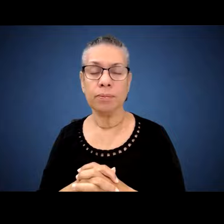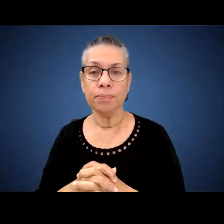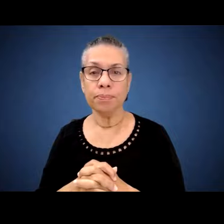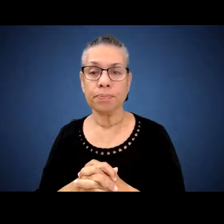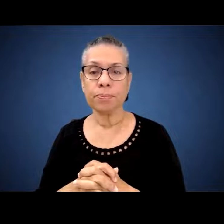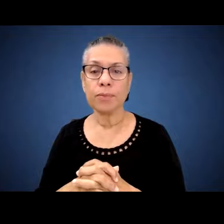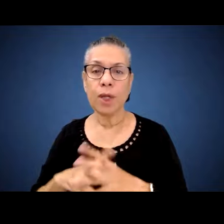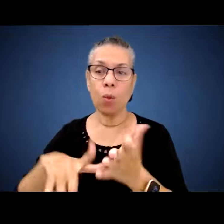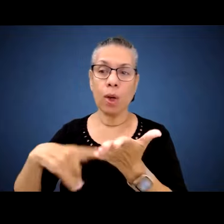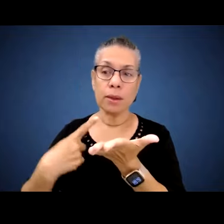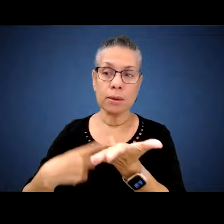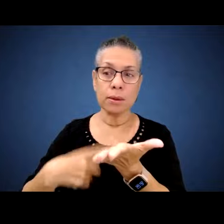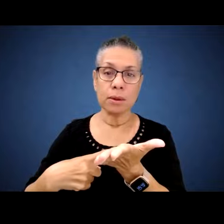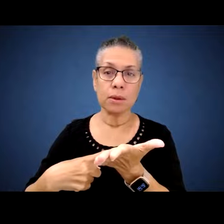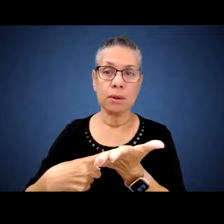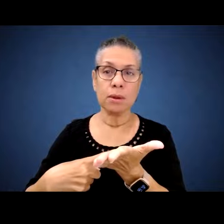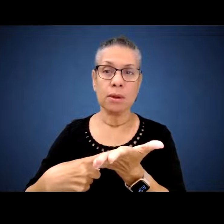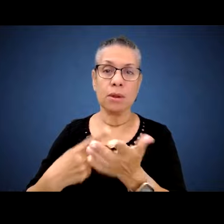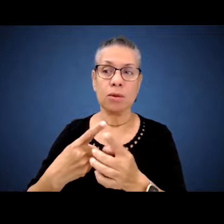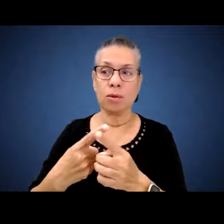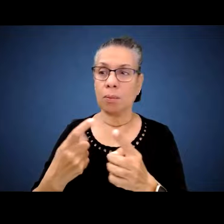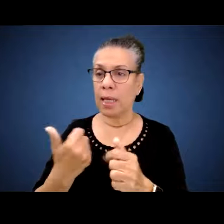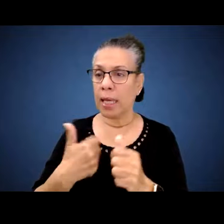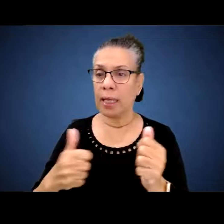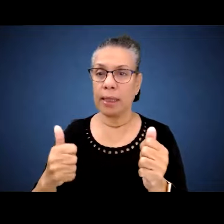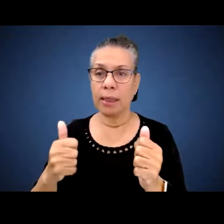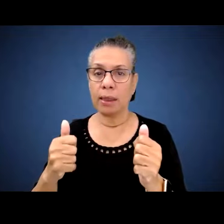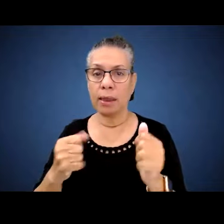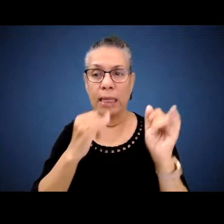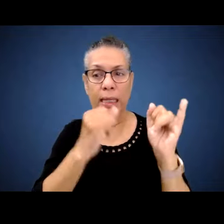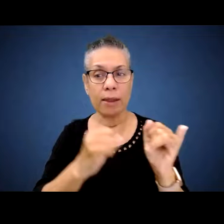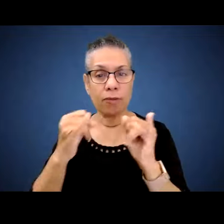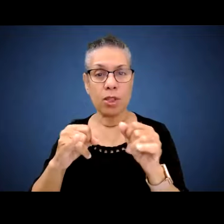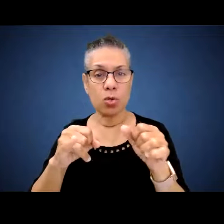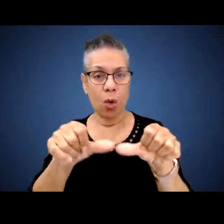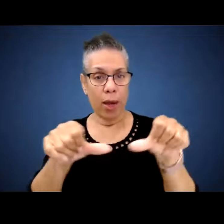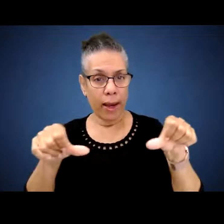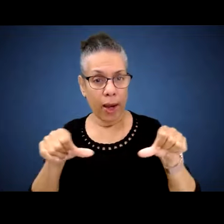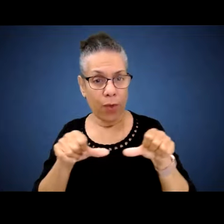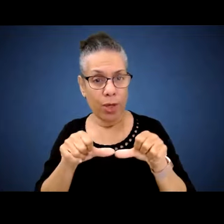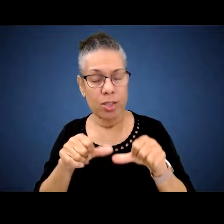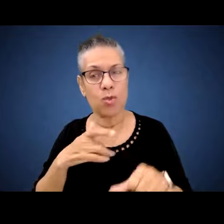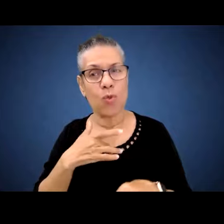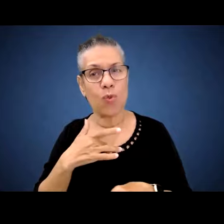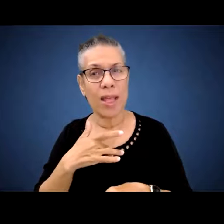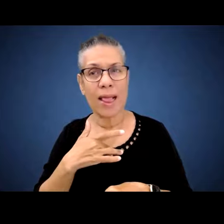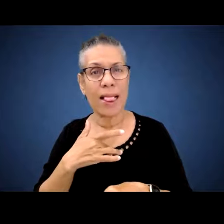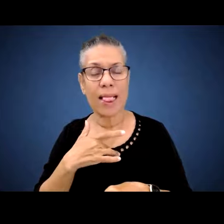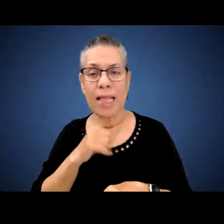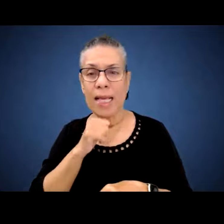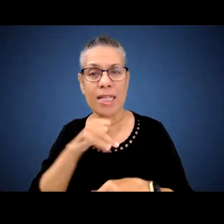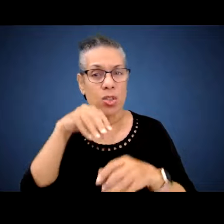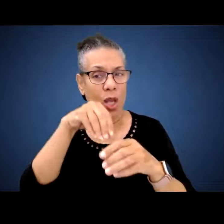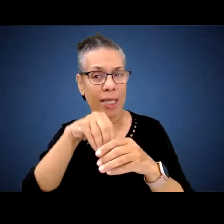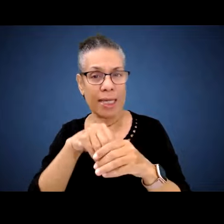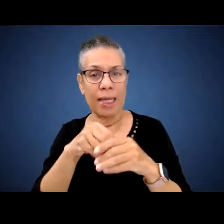the discussion that we had last time. If there are other individual areas that we feel that are not quite captured in the current